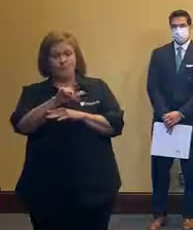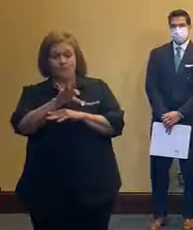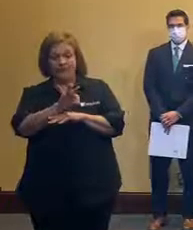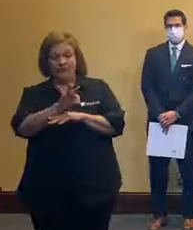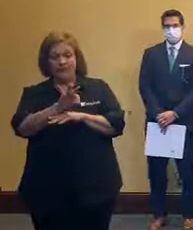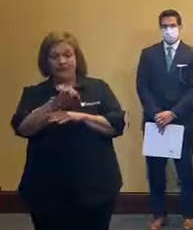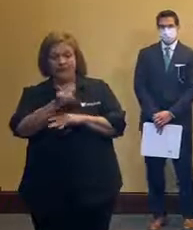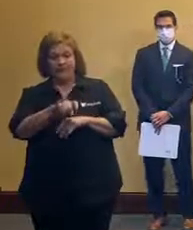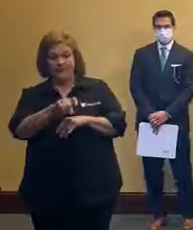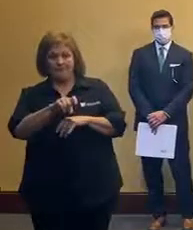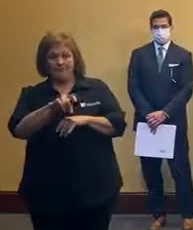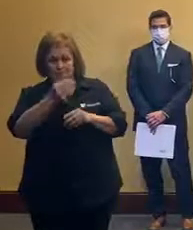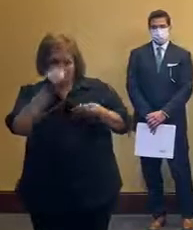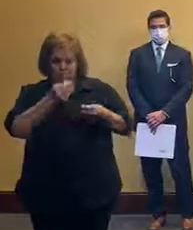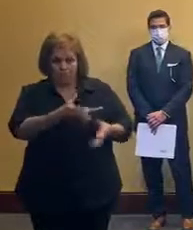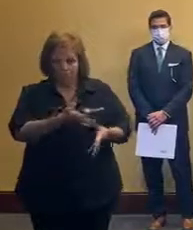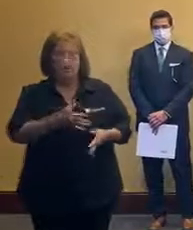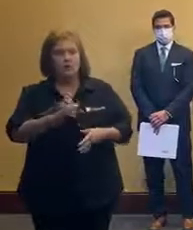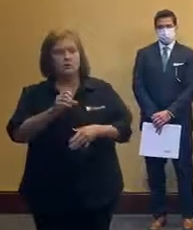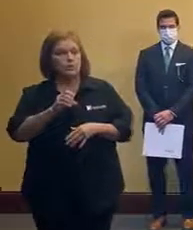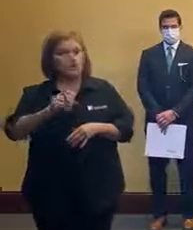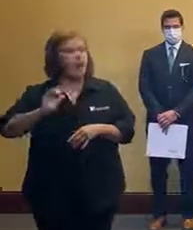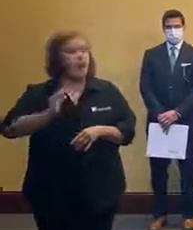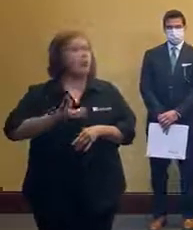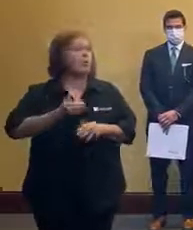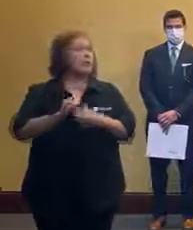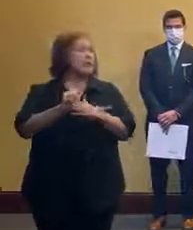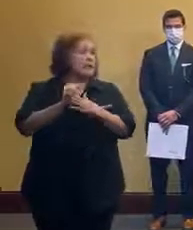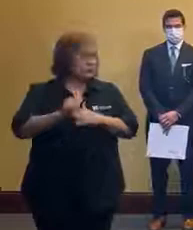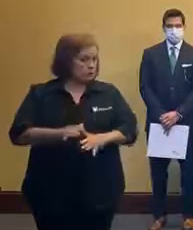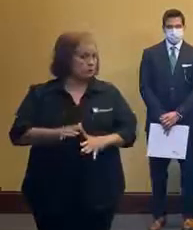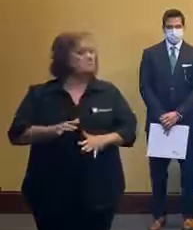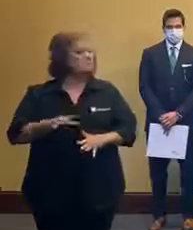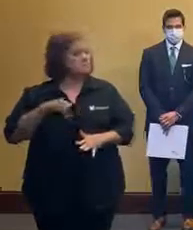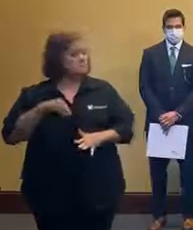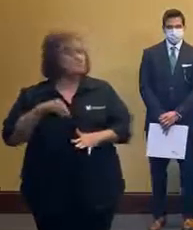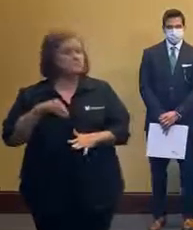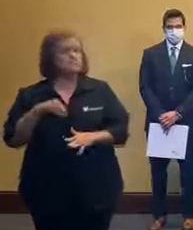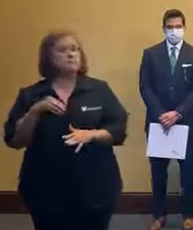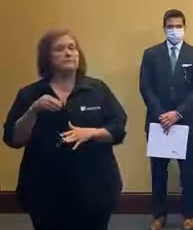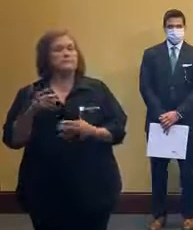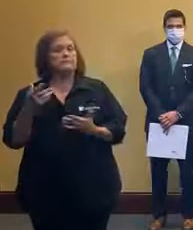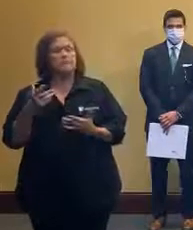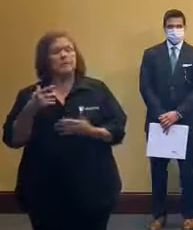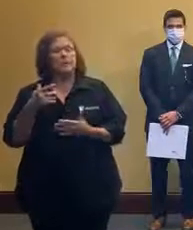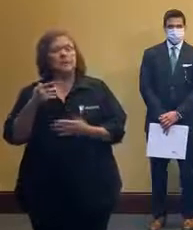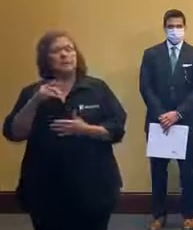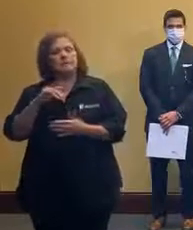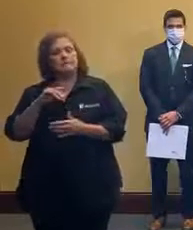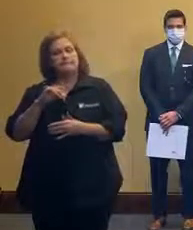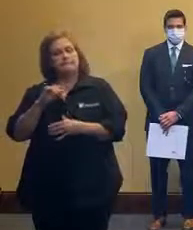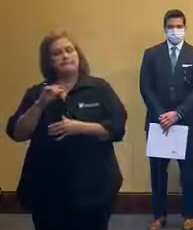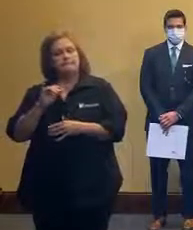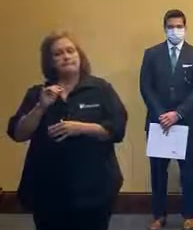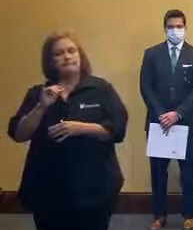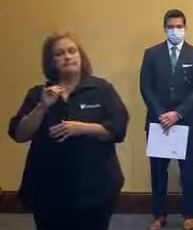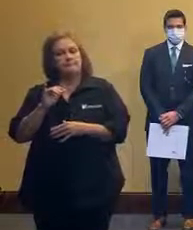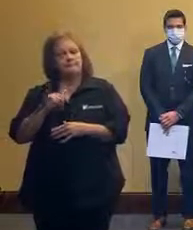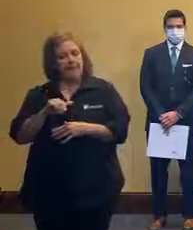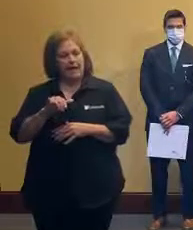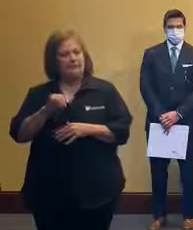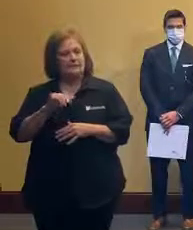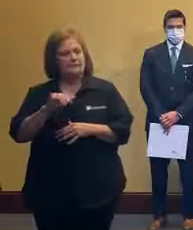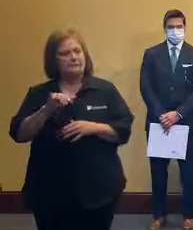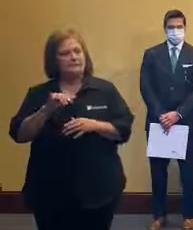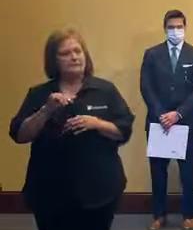which our leaders responded very well. But it blends in, and they will blend into a